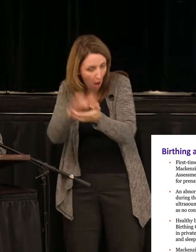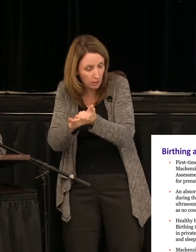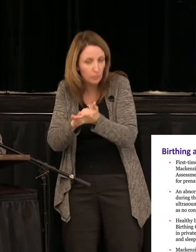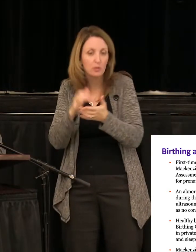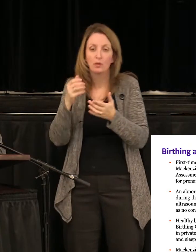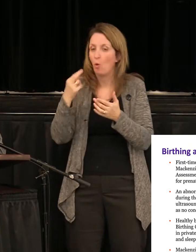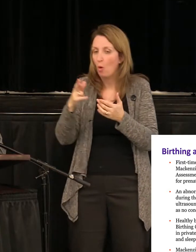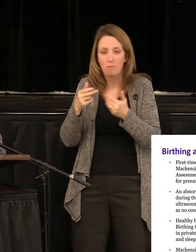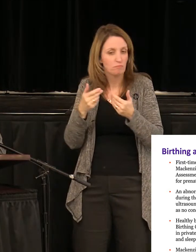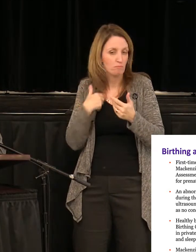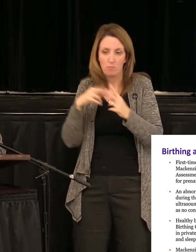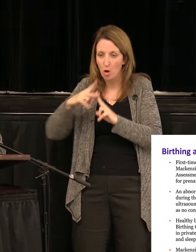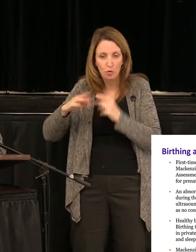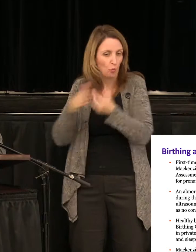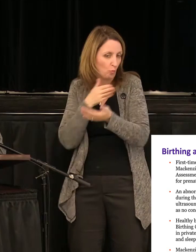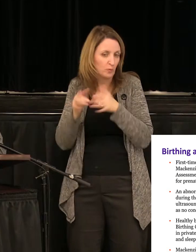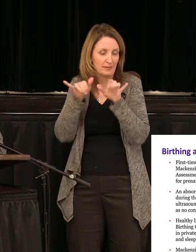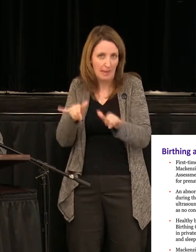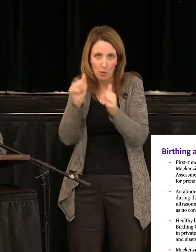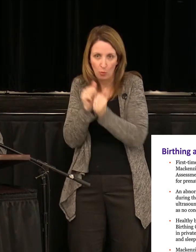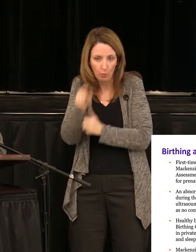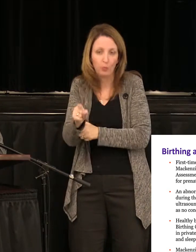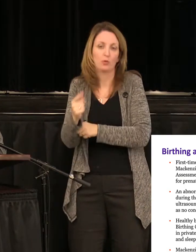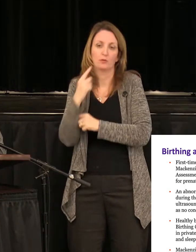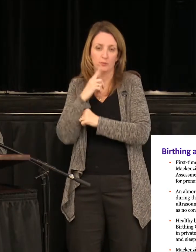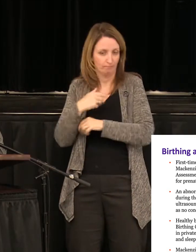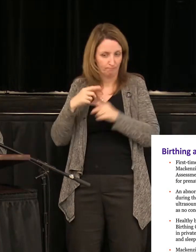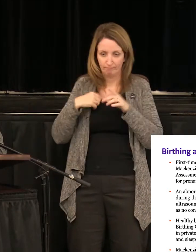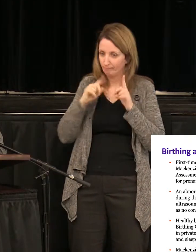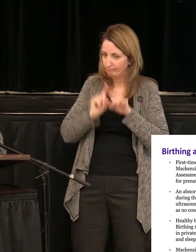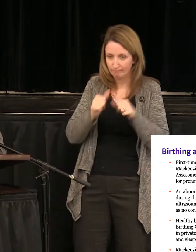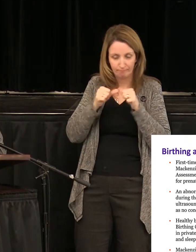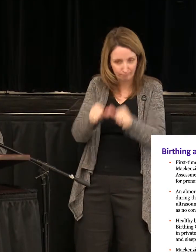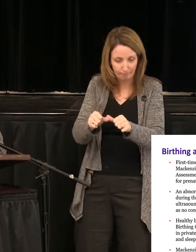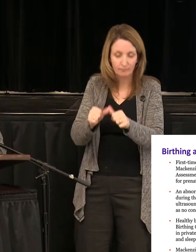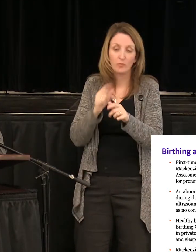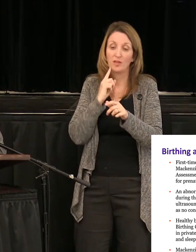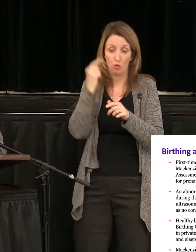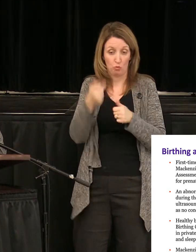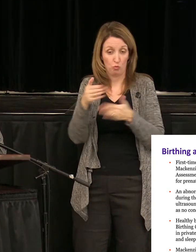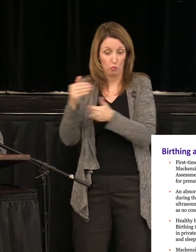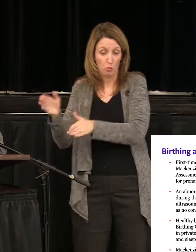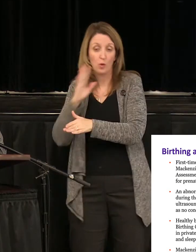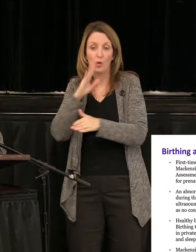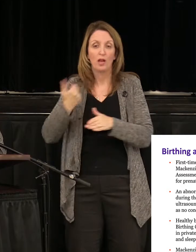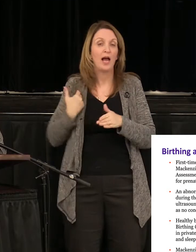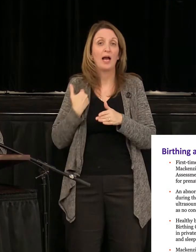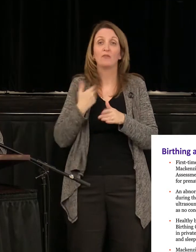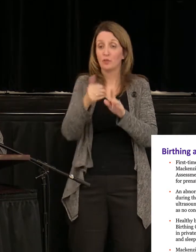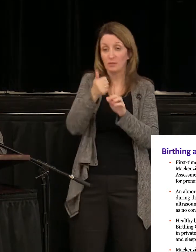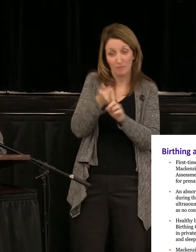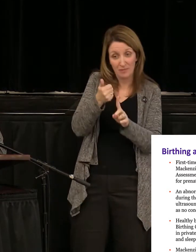significant other, stay in the room with her. So this is something that's a tremendous enhancement to what we're doing now. These rooms will also have jacuzzi